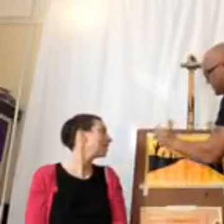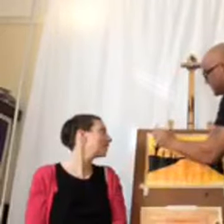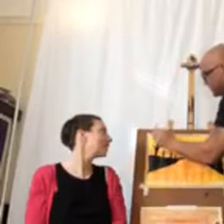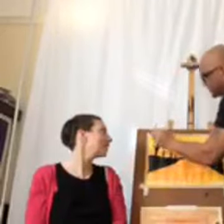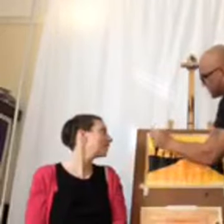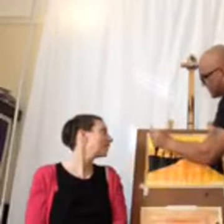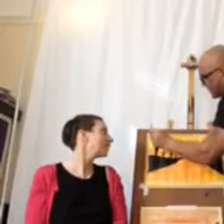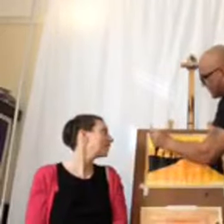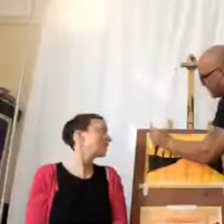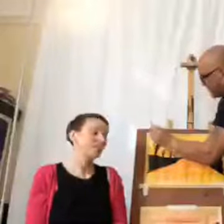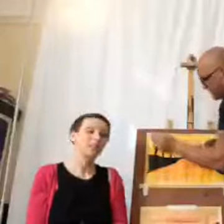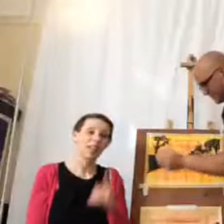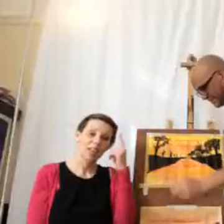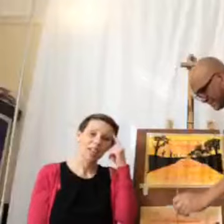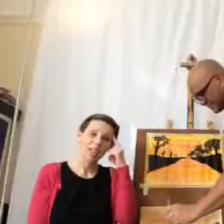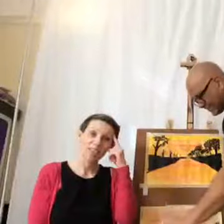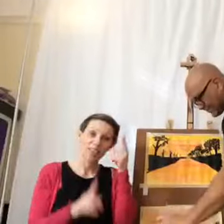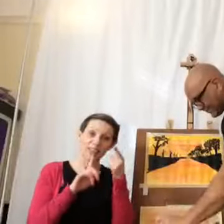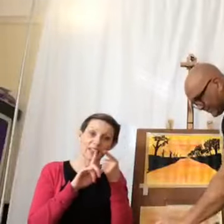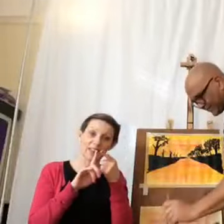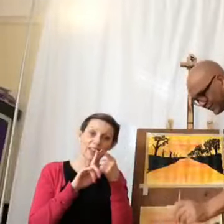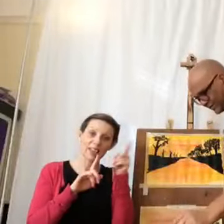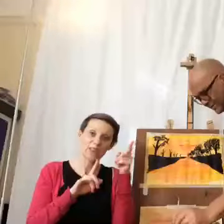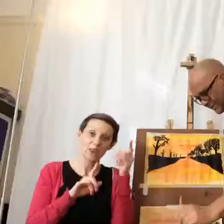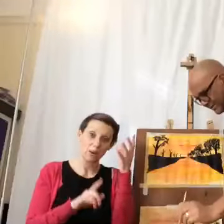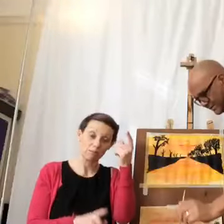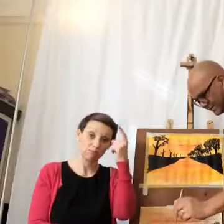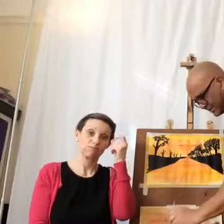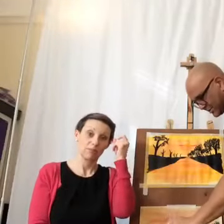I think she got the gist of it.